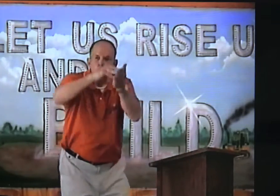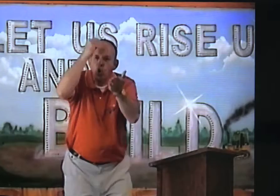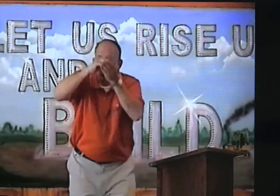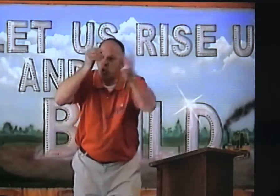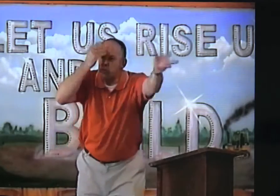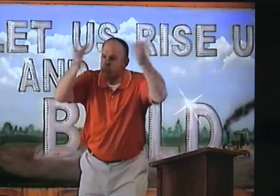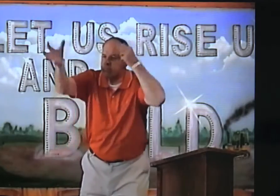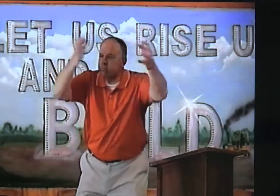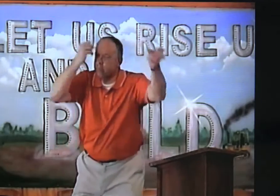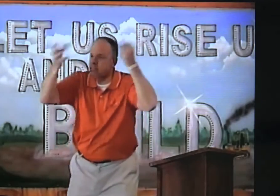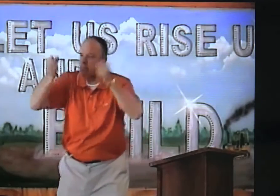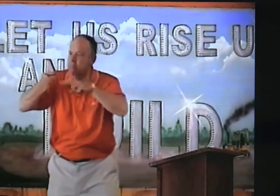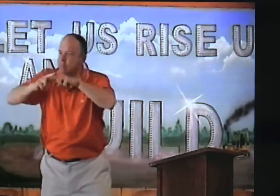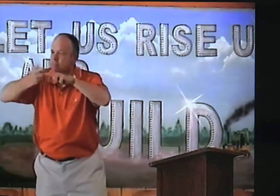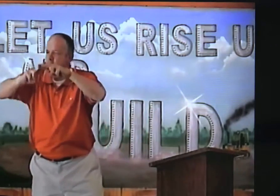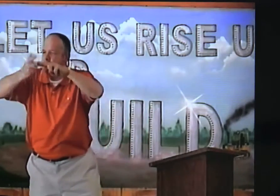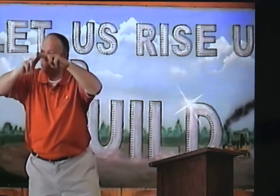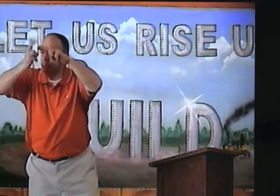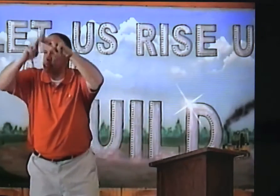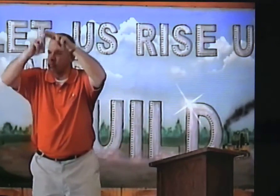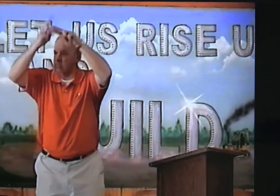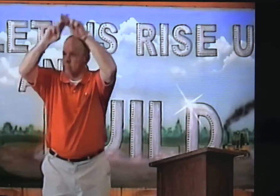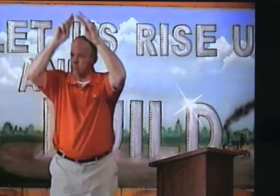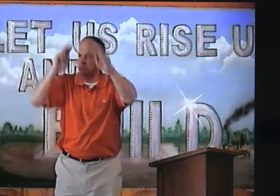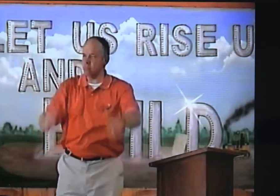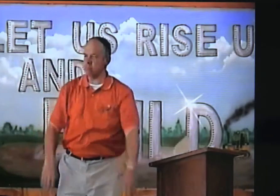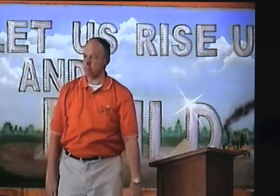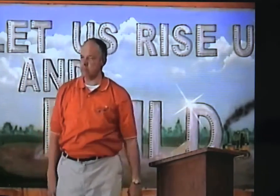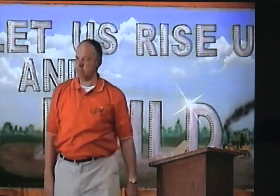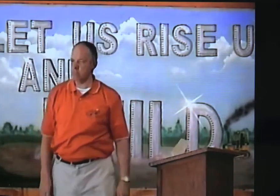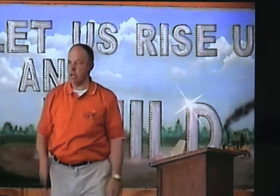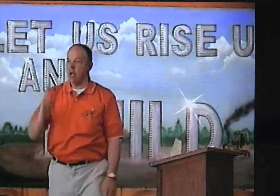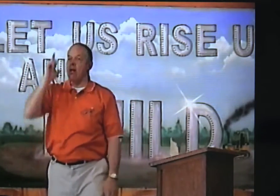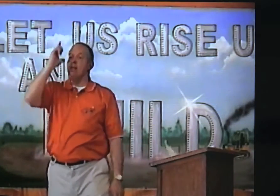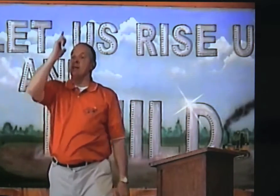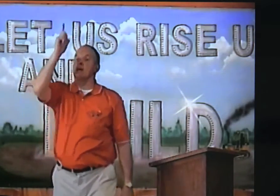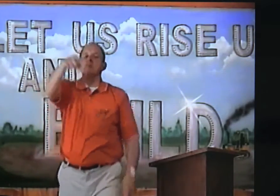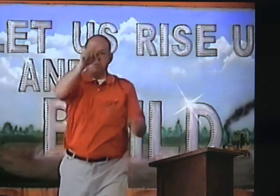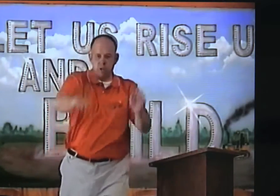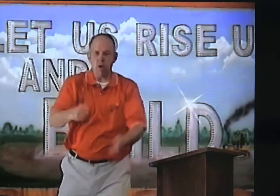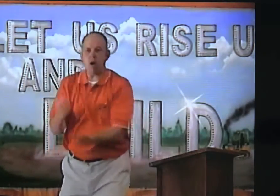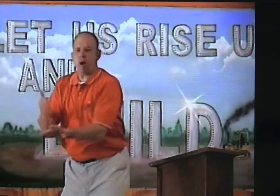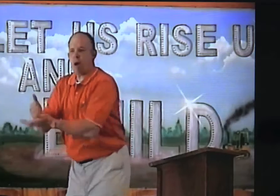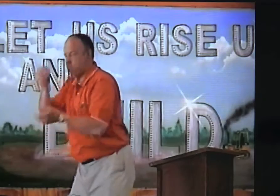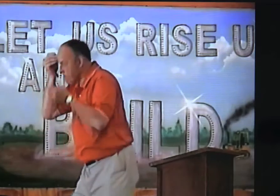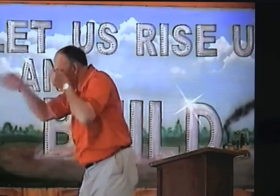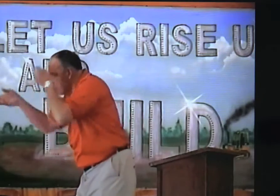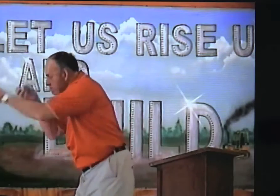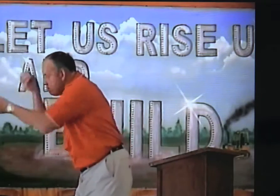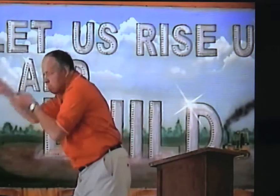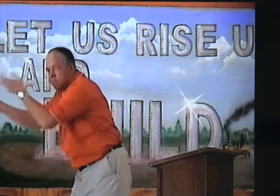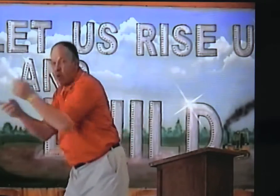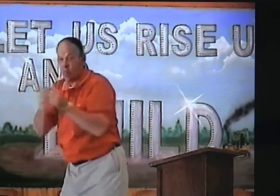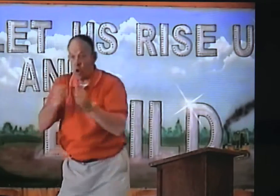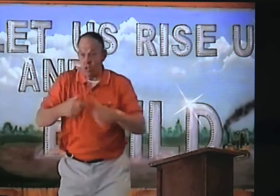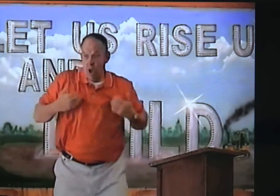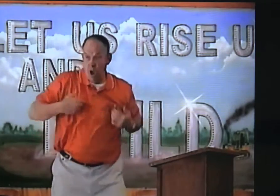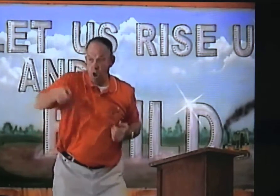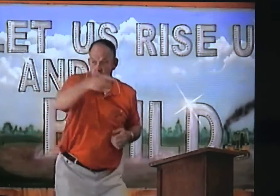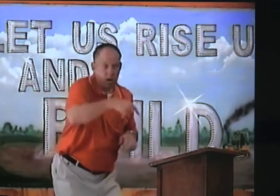for real. Get it in your mind. Increase, increase, increase. Later, you can help others